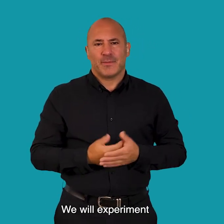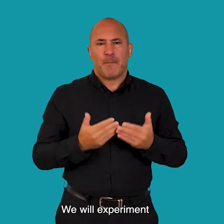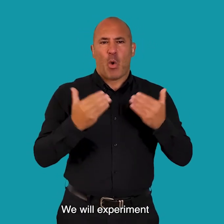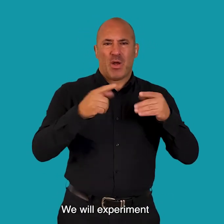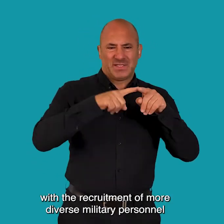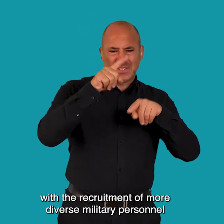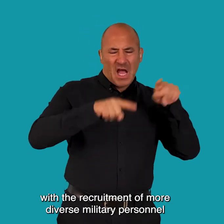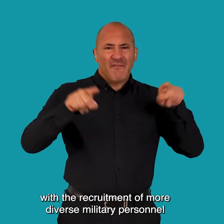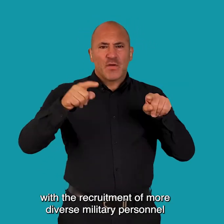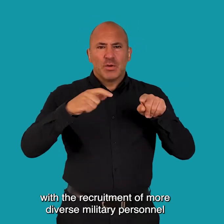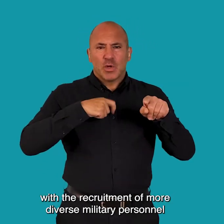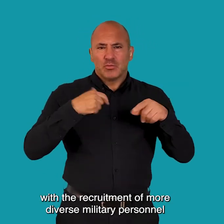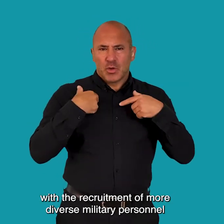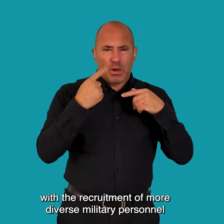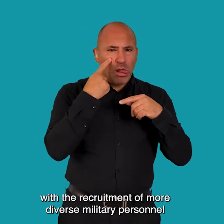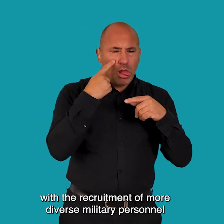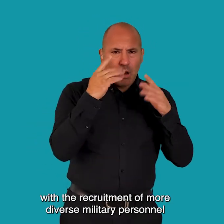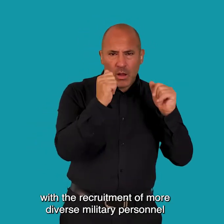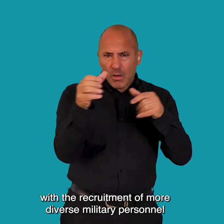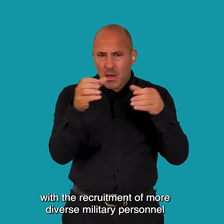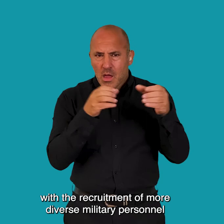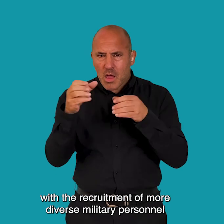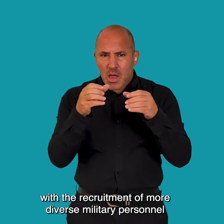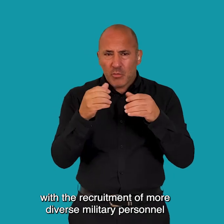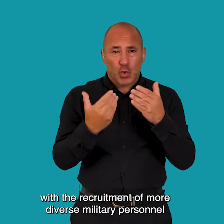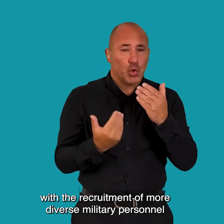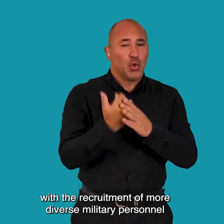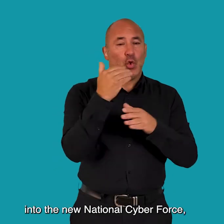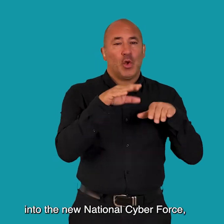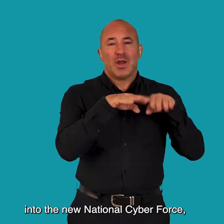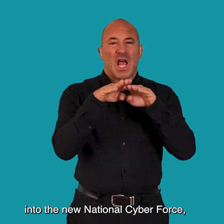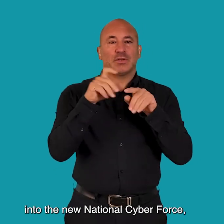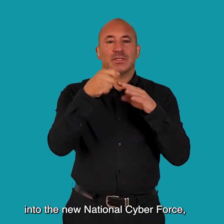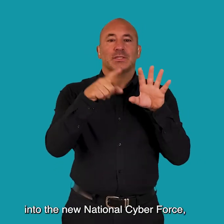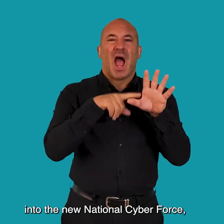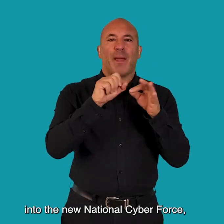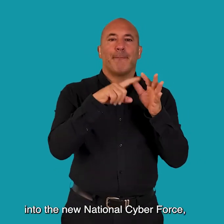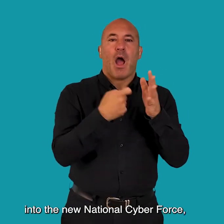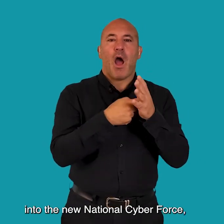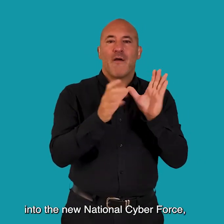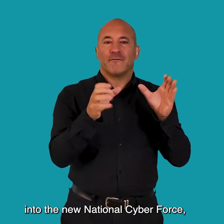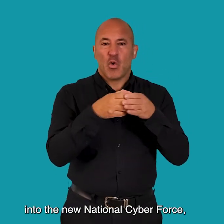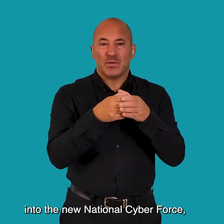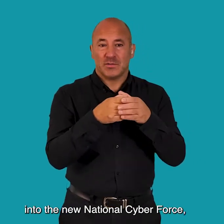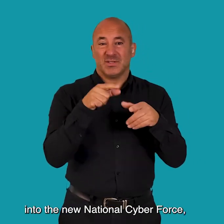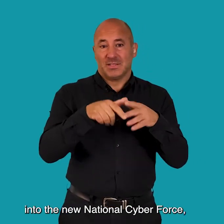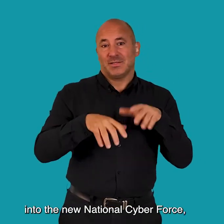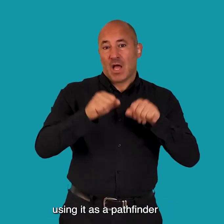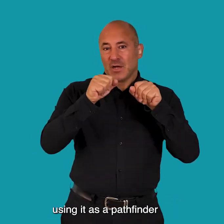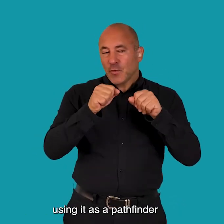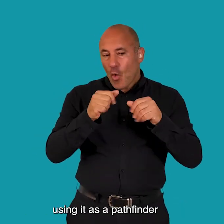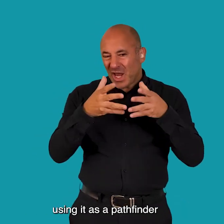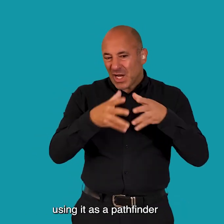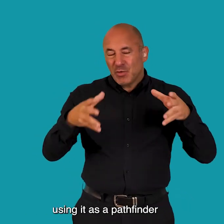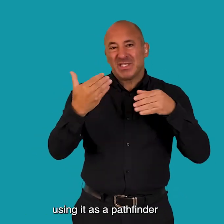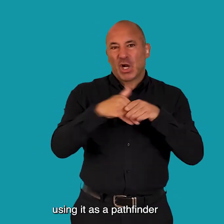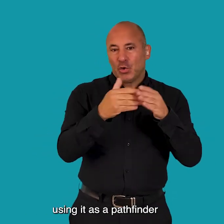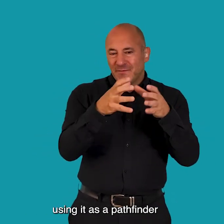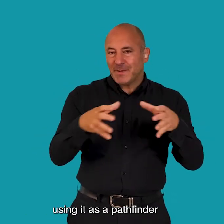experiment with the recruitment of more diverse military personnel into the new National Cyber Force, using it as a pathfinder for